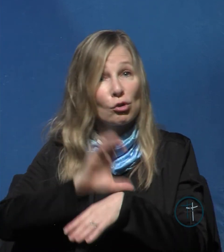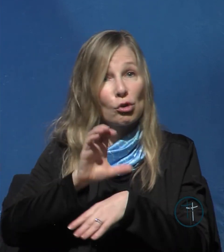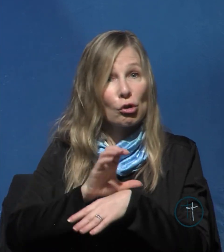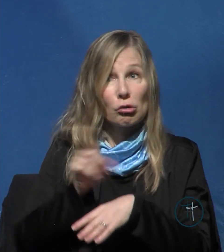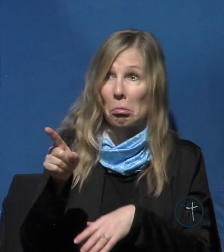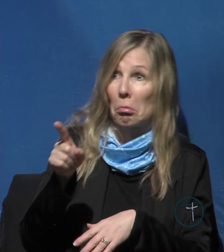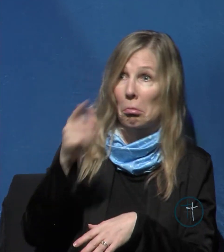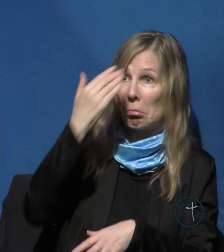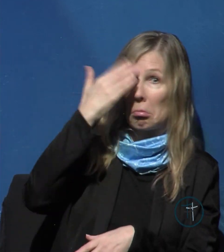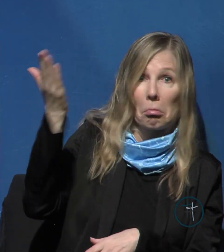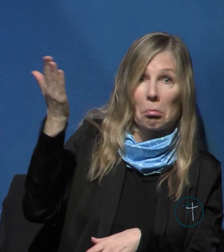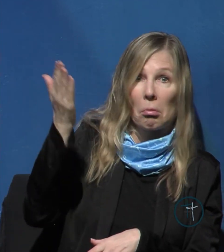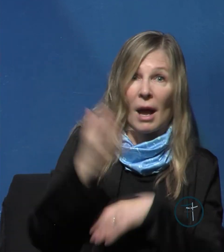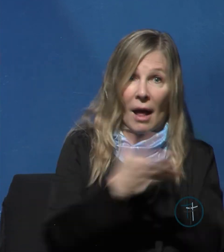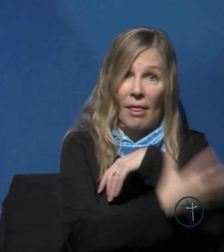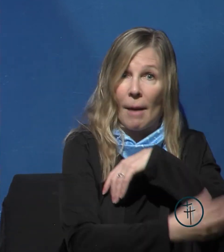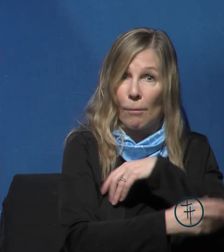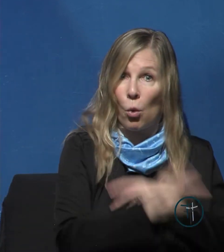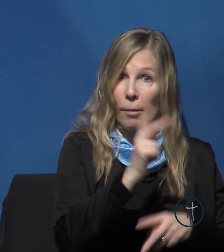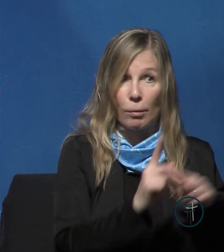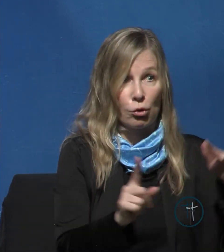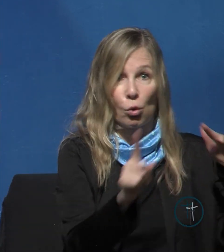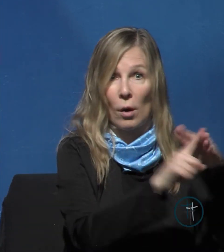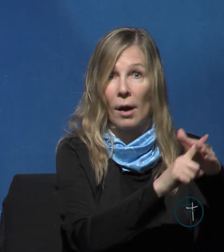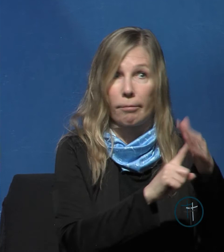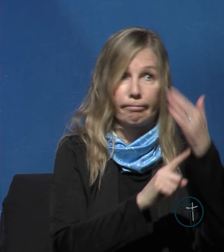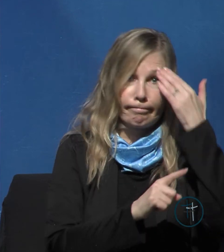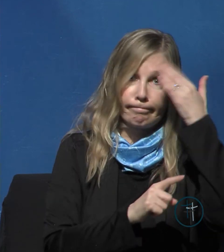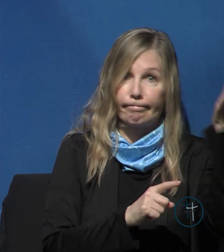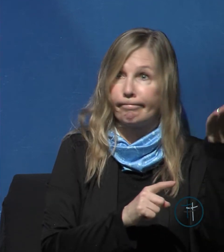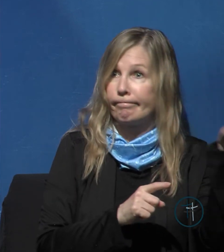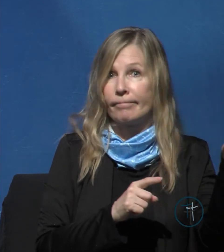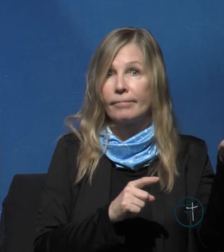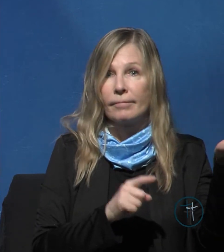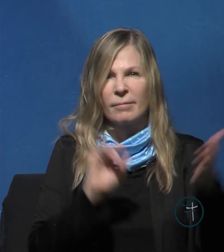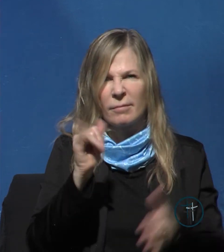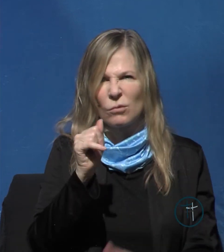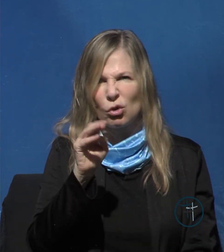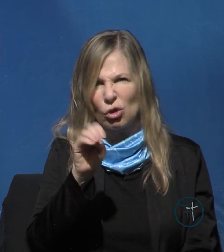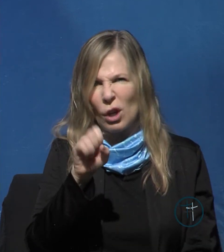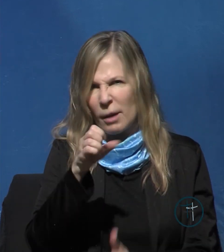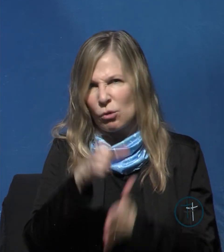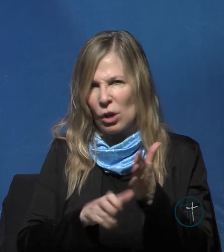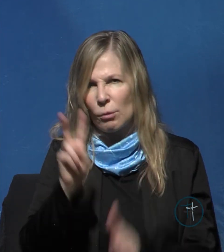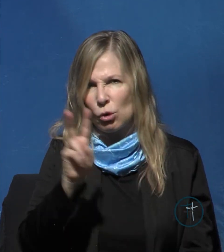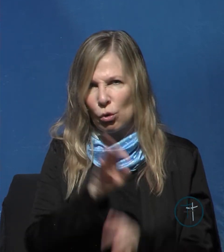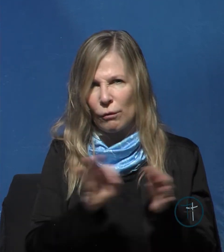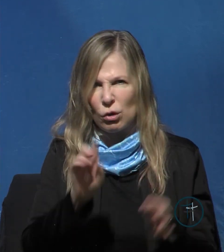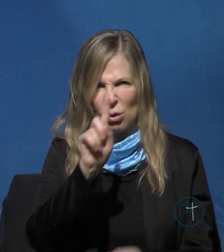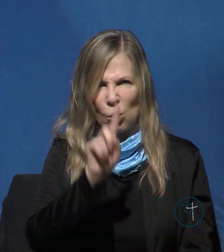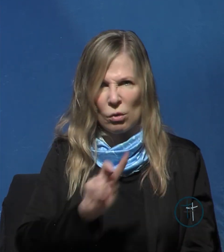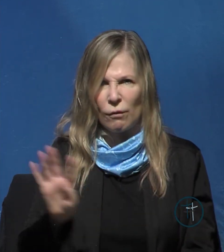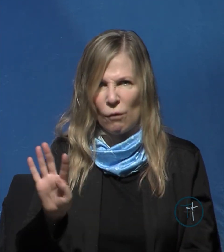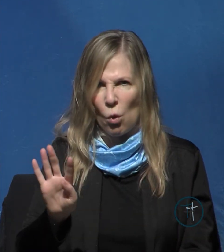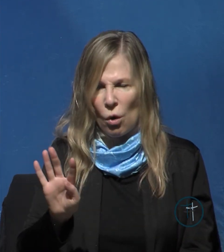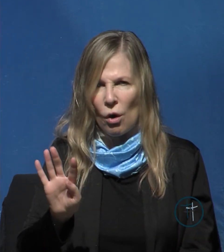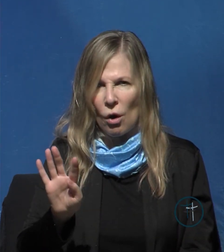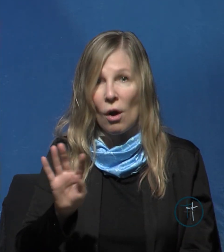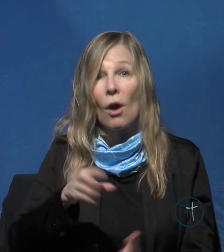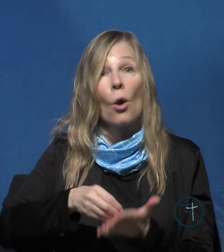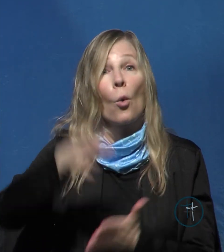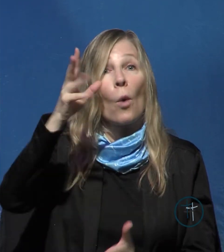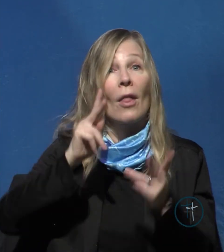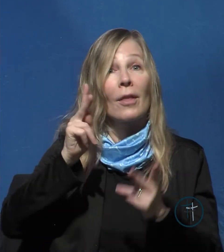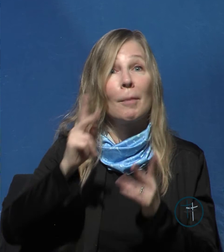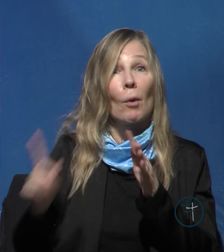Christians, and poor people coming into the church. And I'm not reading it, I'm paraphrasing. It's James chapter 2, verses 1 to 4. But when the wealthy people came